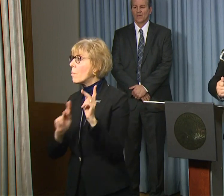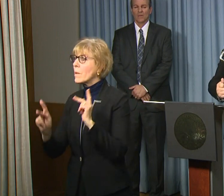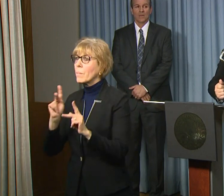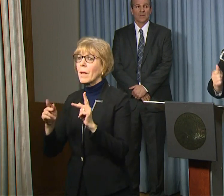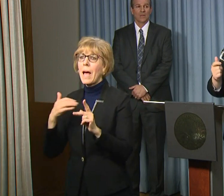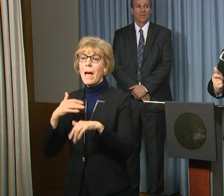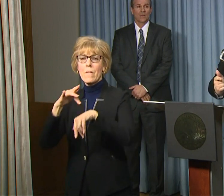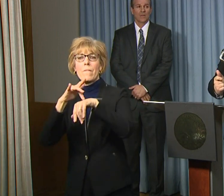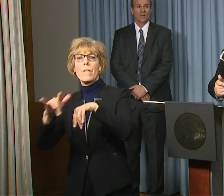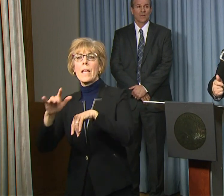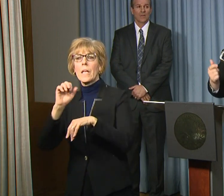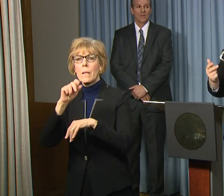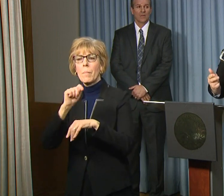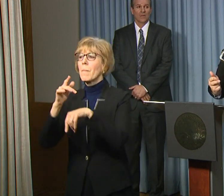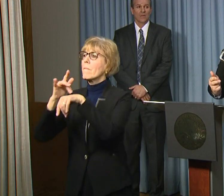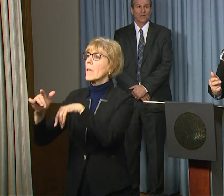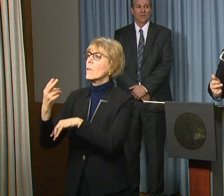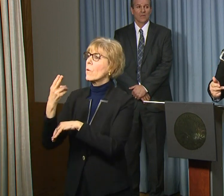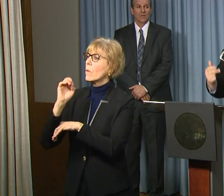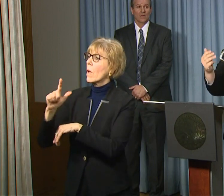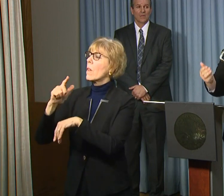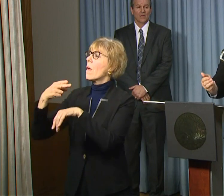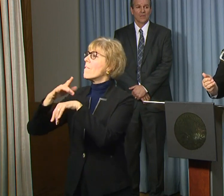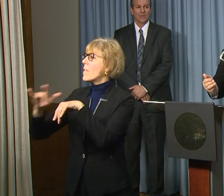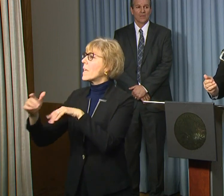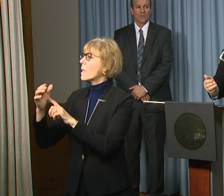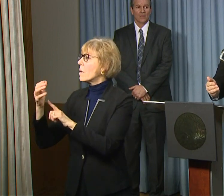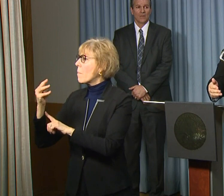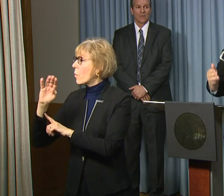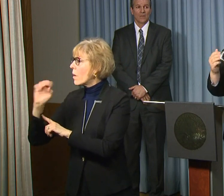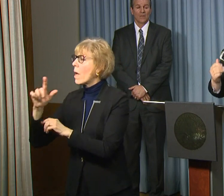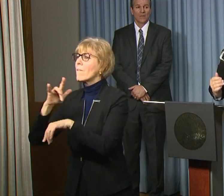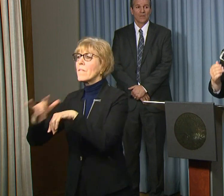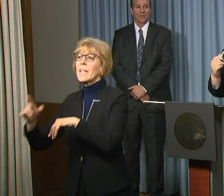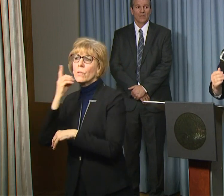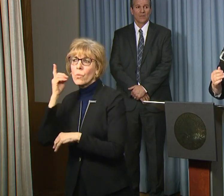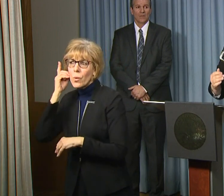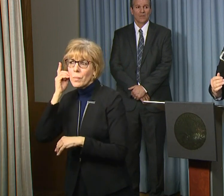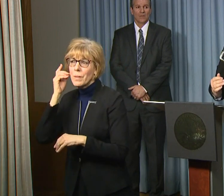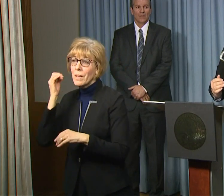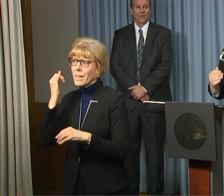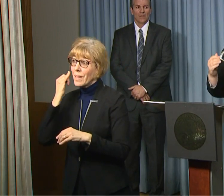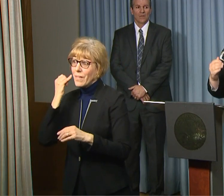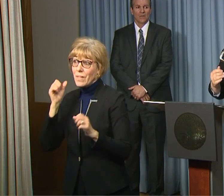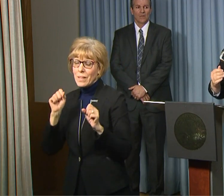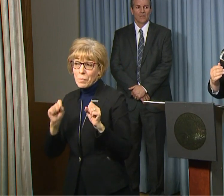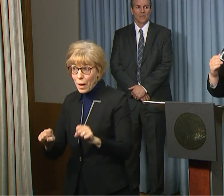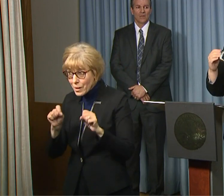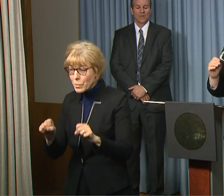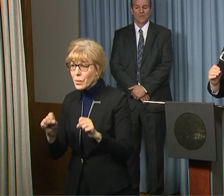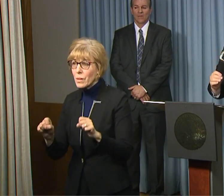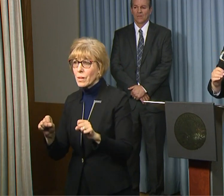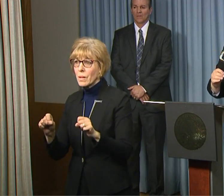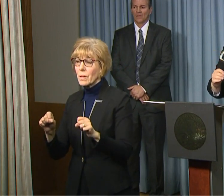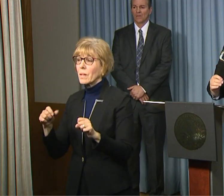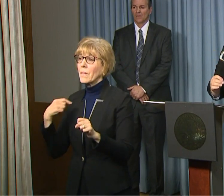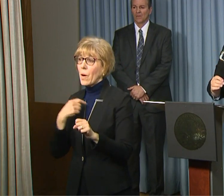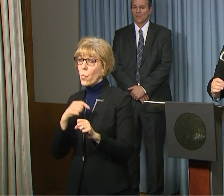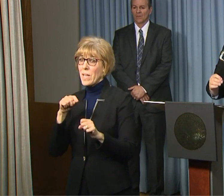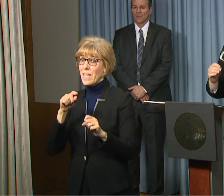vacant apartment buildings, vacant motels, vacant hotels, vacant dorms, if there is an opportunity that we can get